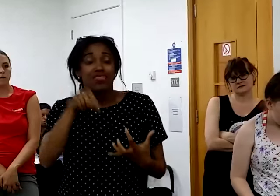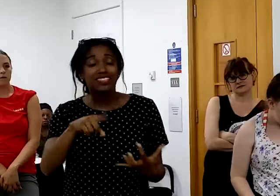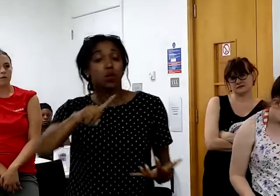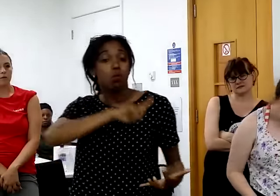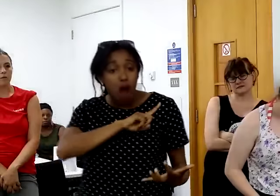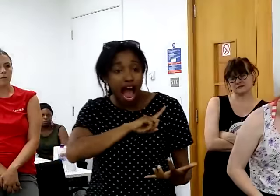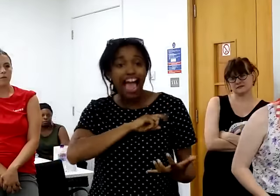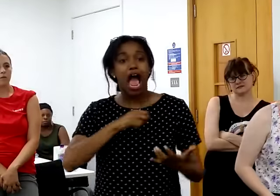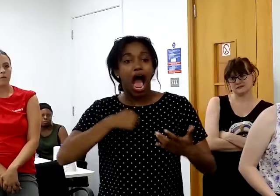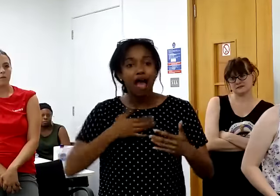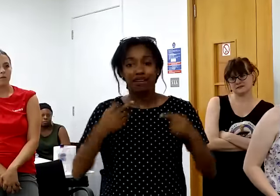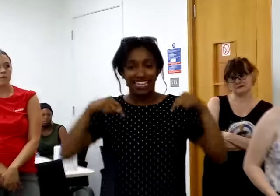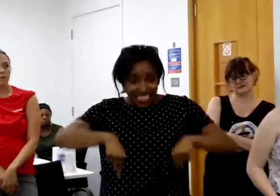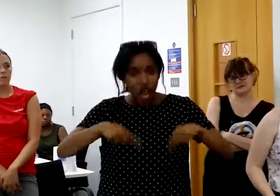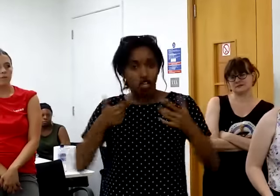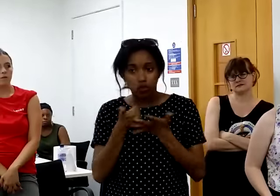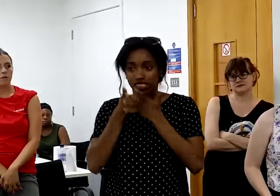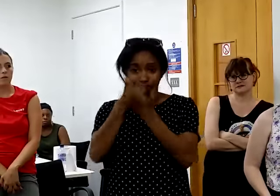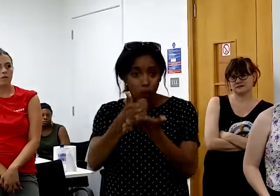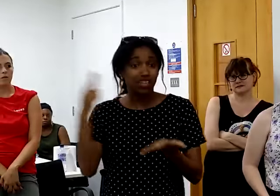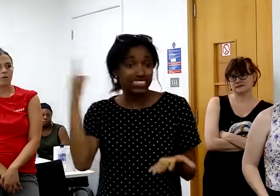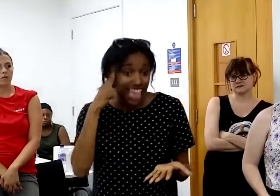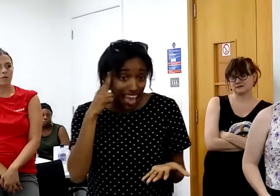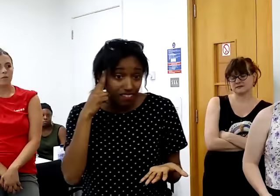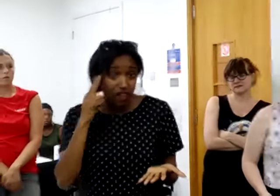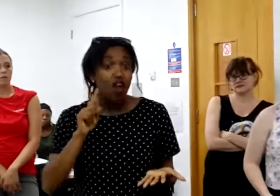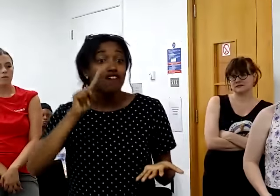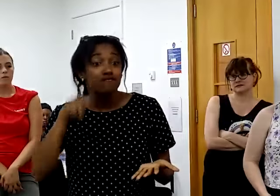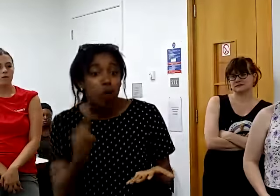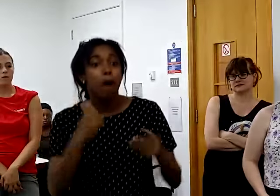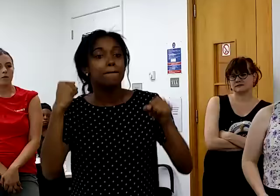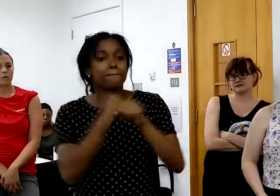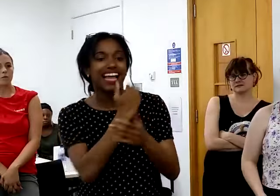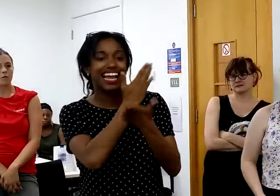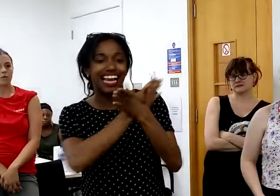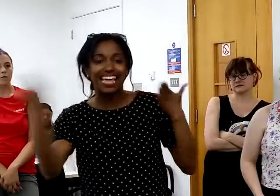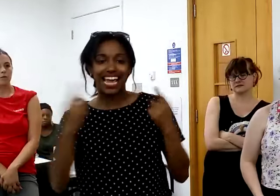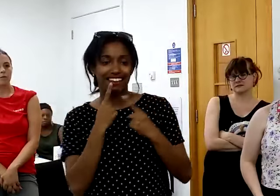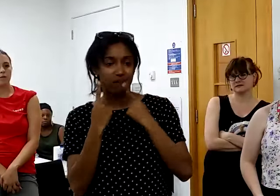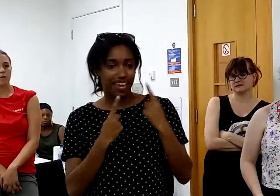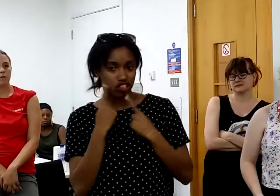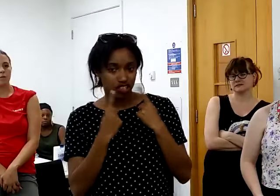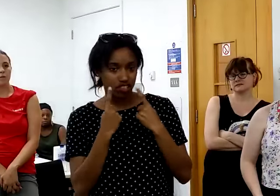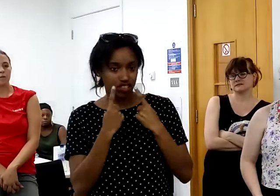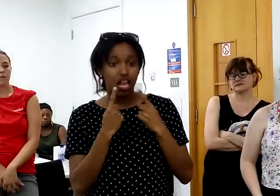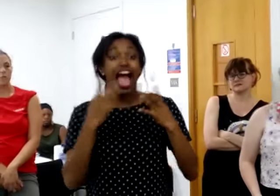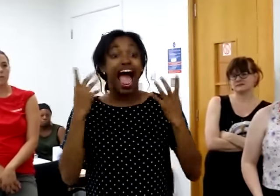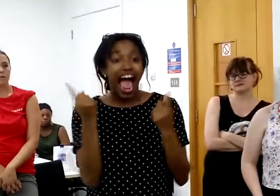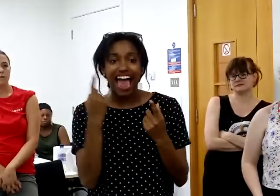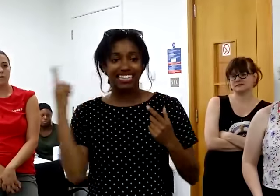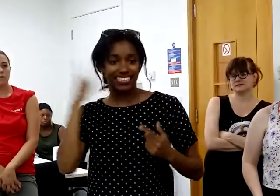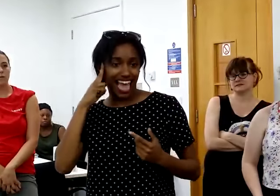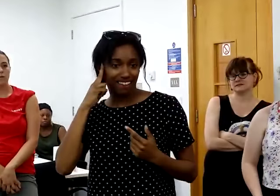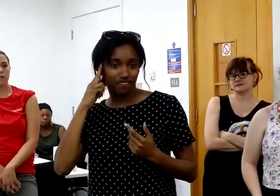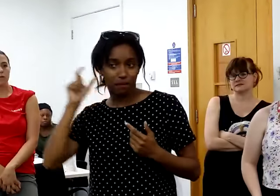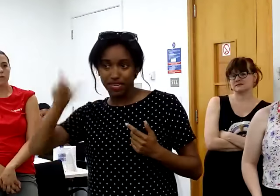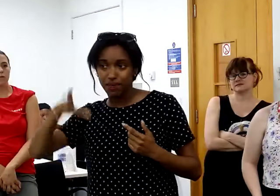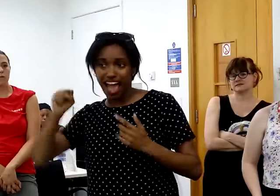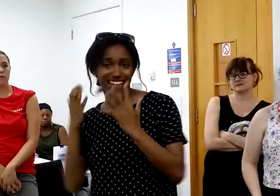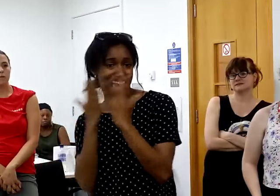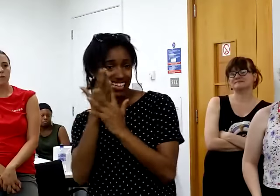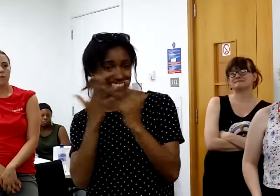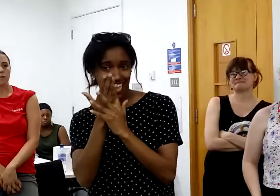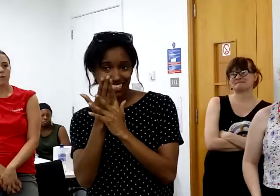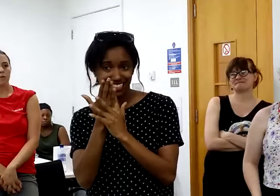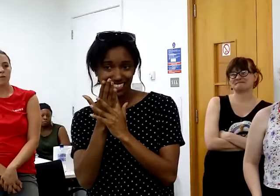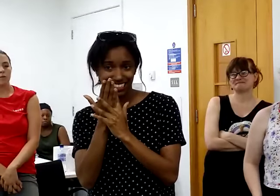and sometimes information can be too complex. That's why I'm here, to support deaf people, to make sure that we have access to clear